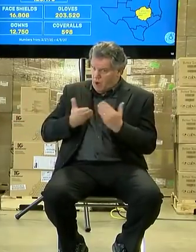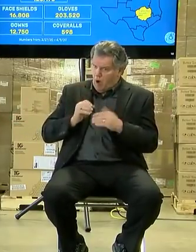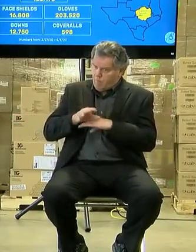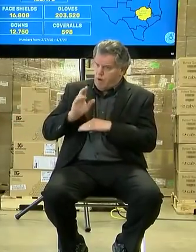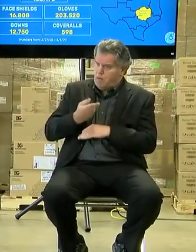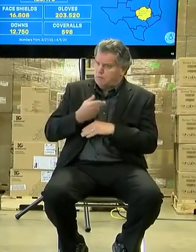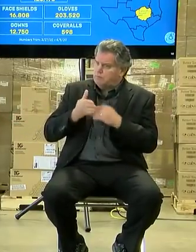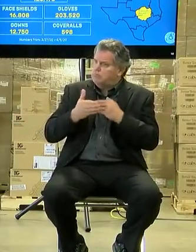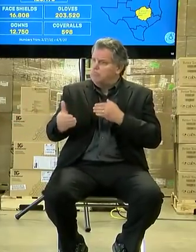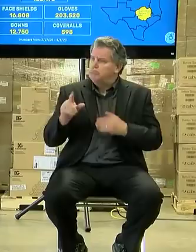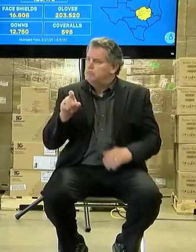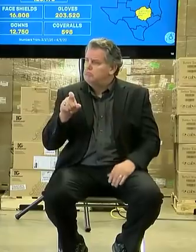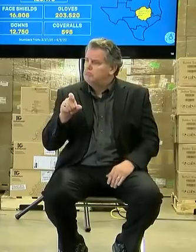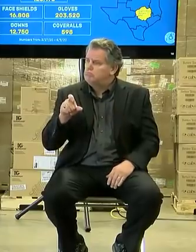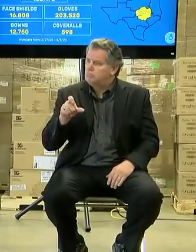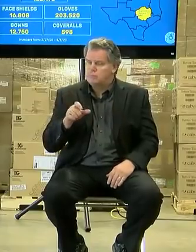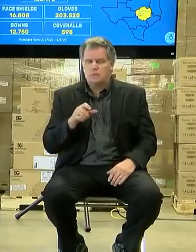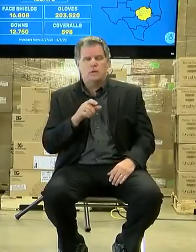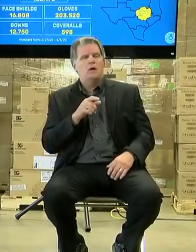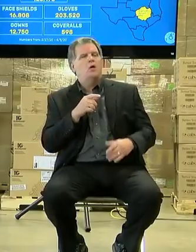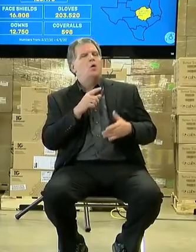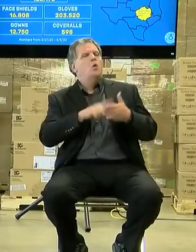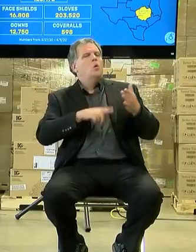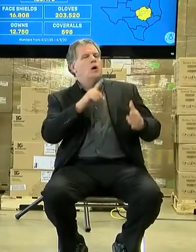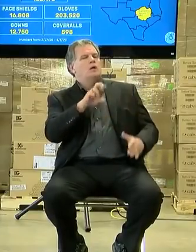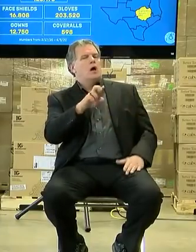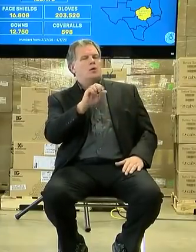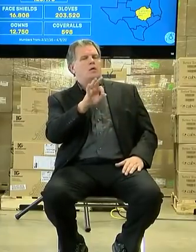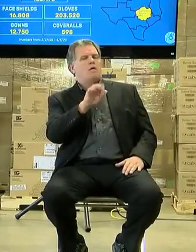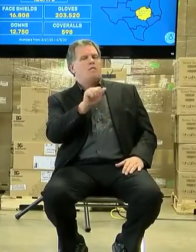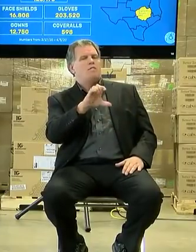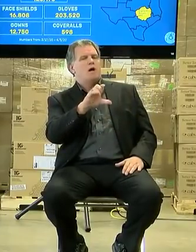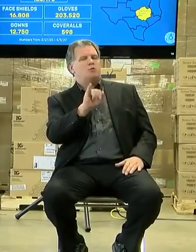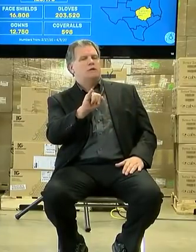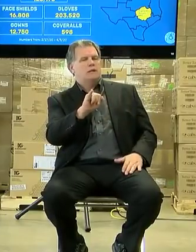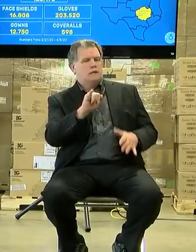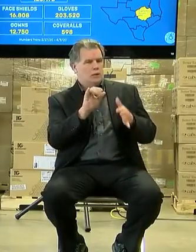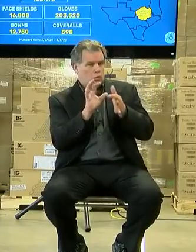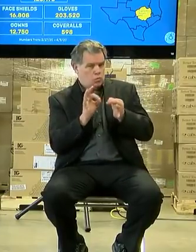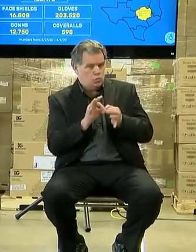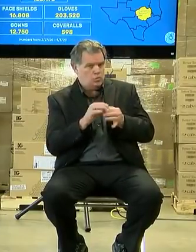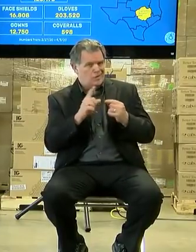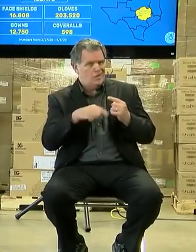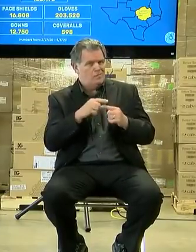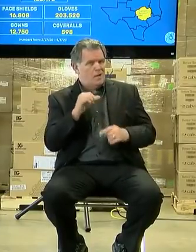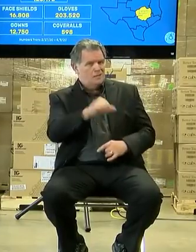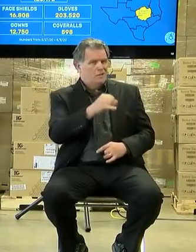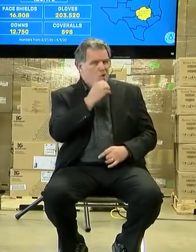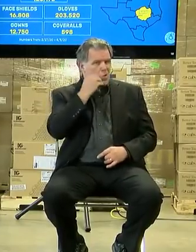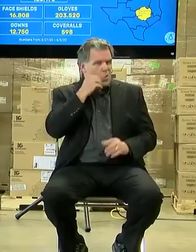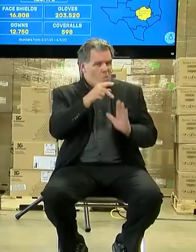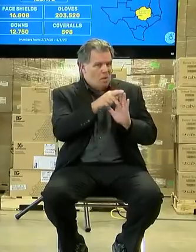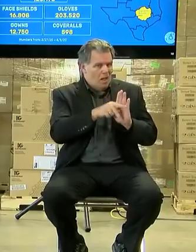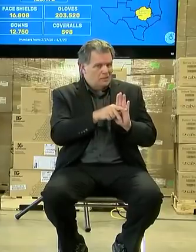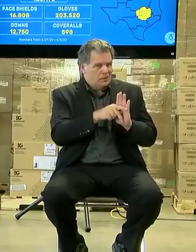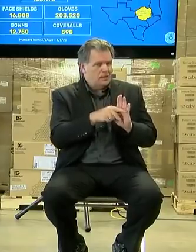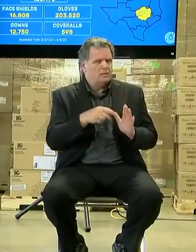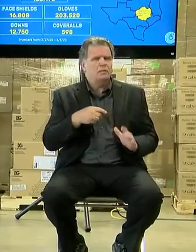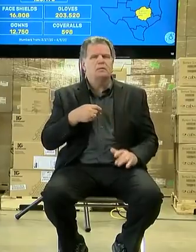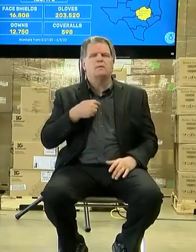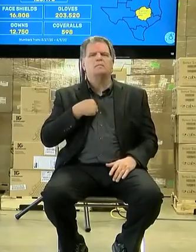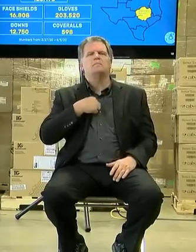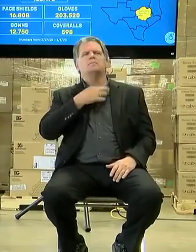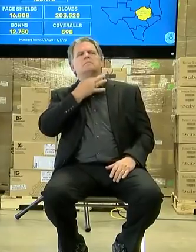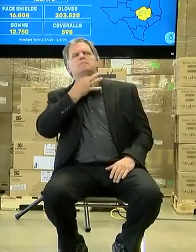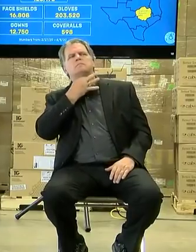so based upon Dr. Fauci's comment about the importance of stay-at-home policies, I wanted to find out directly